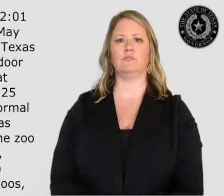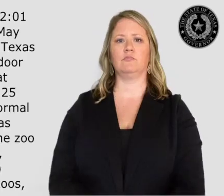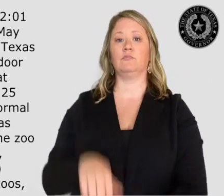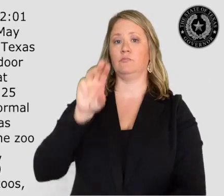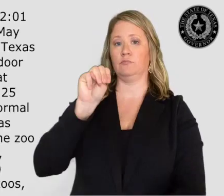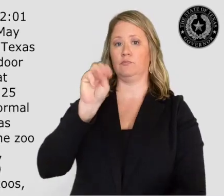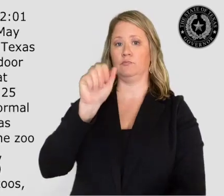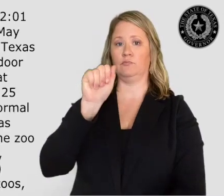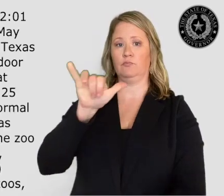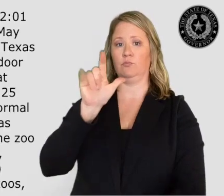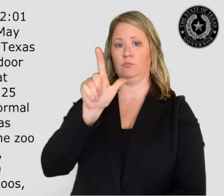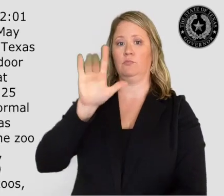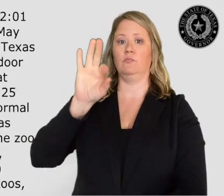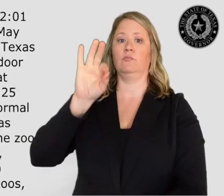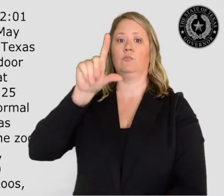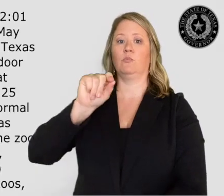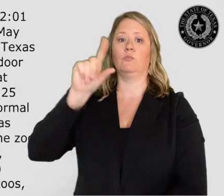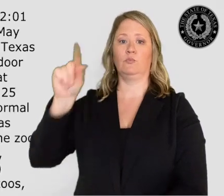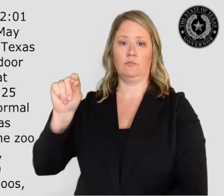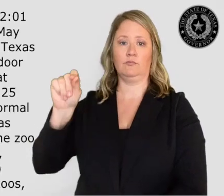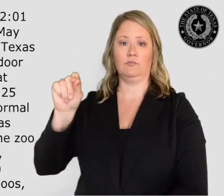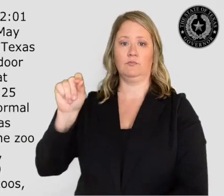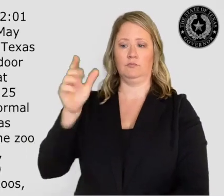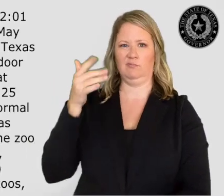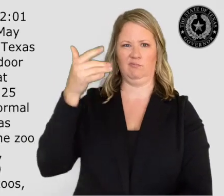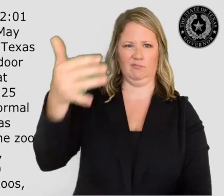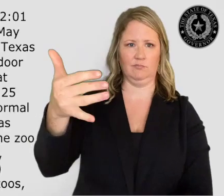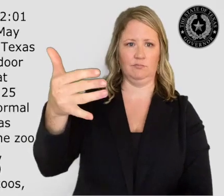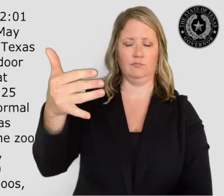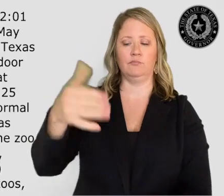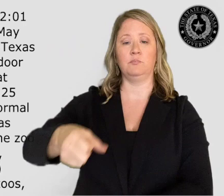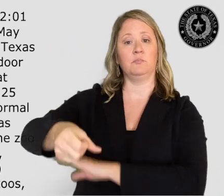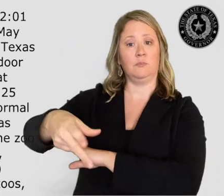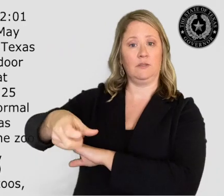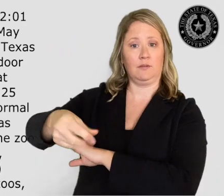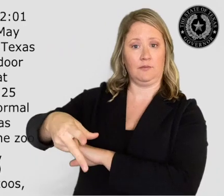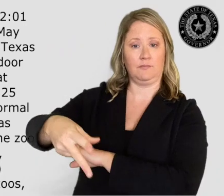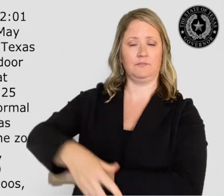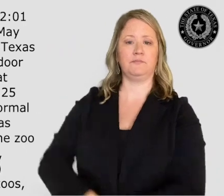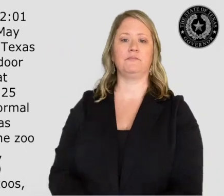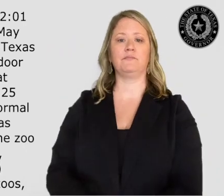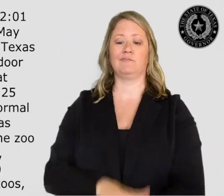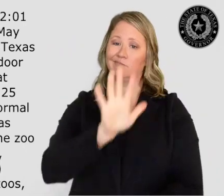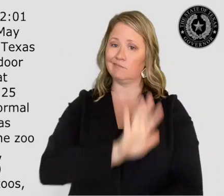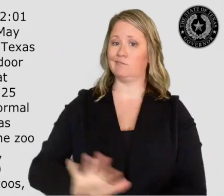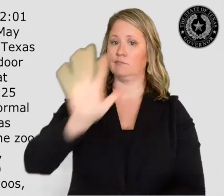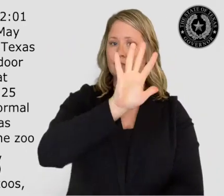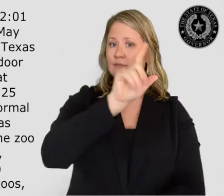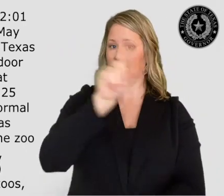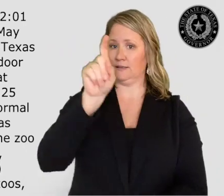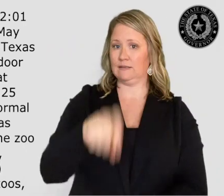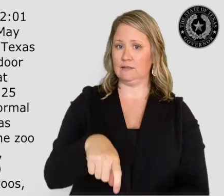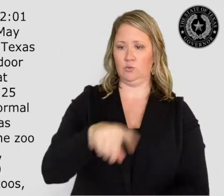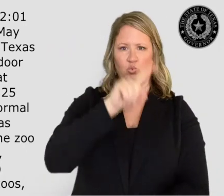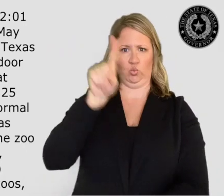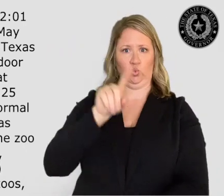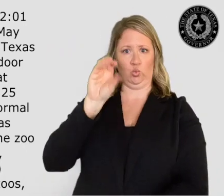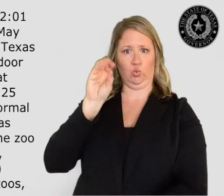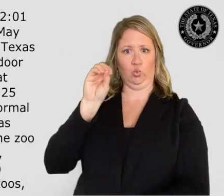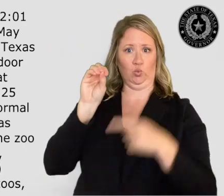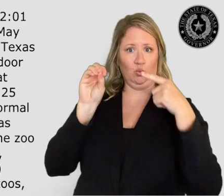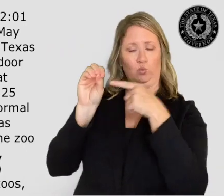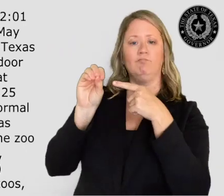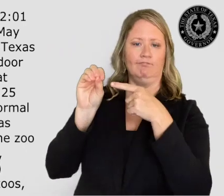Starting at 12:01 a.m. on Friday, May 29, 2020, for all Texas counties, outdoor areas of zoos